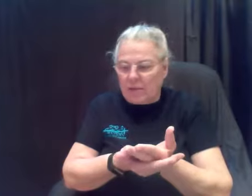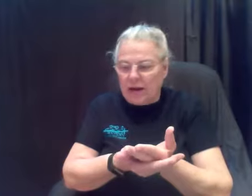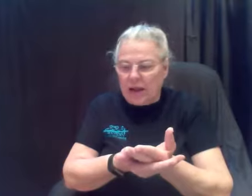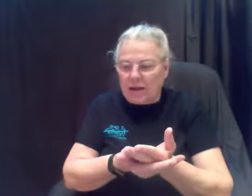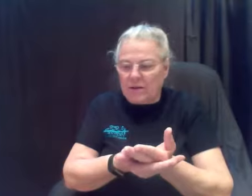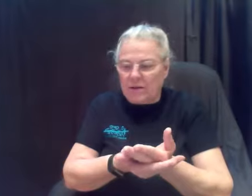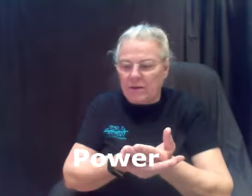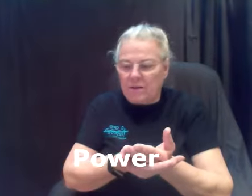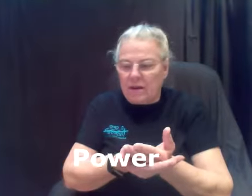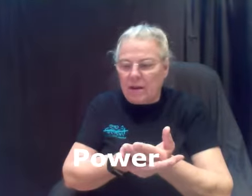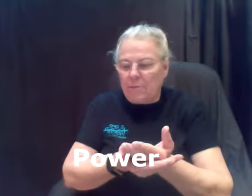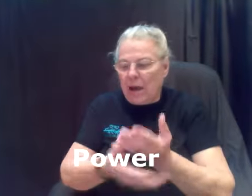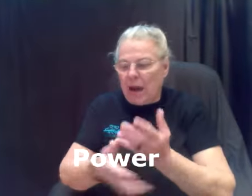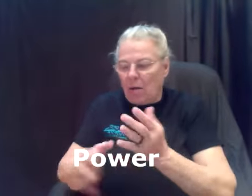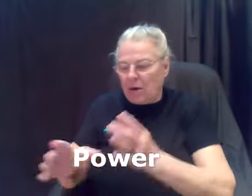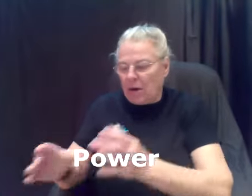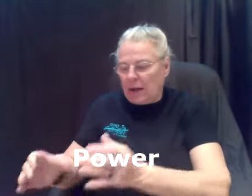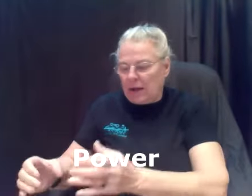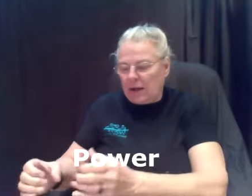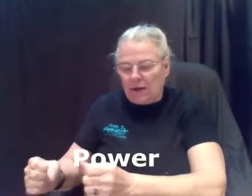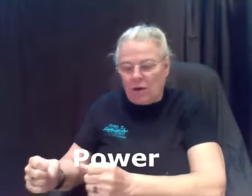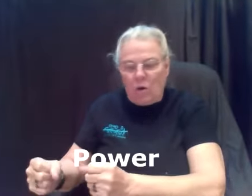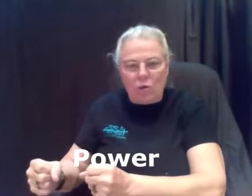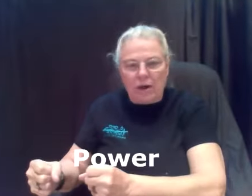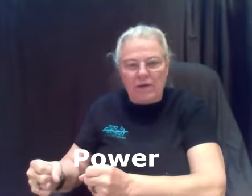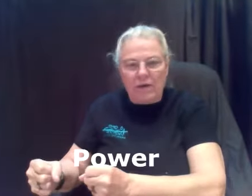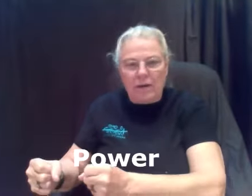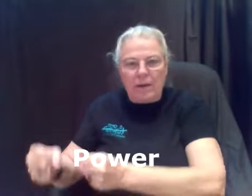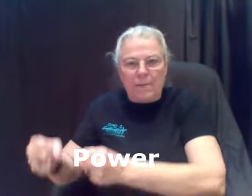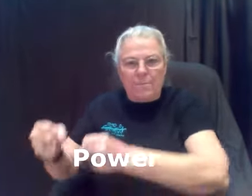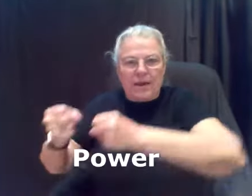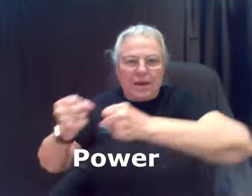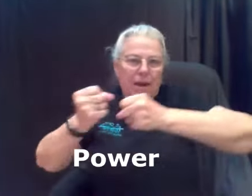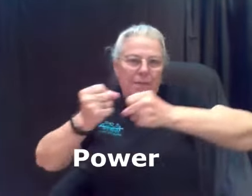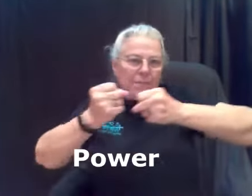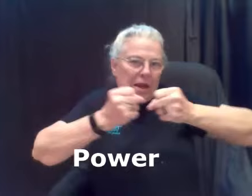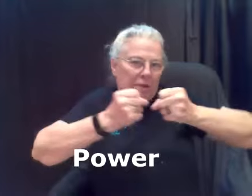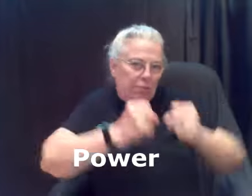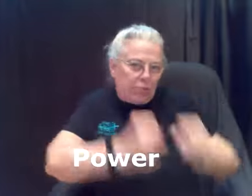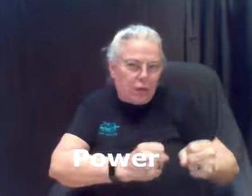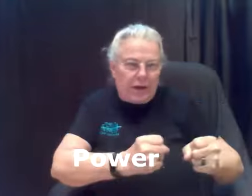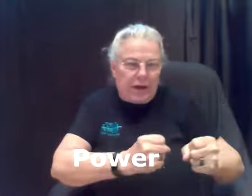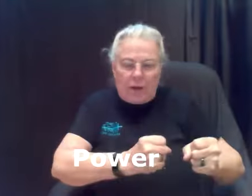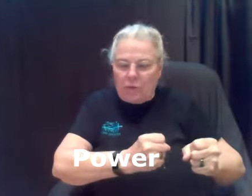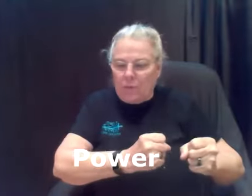hand. Power. Get a hold of it, pick it up, and put it down with power.